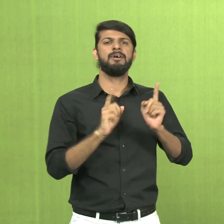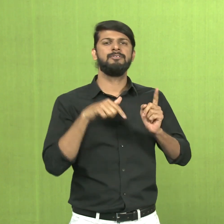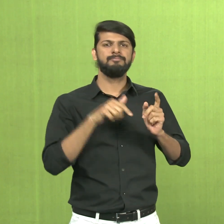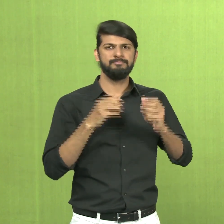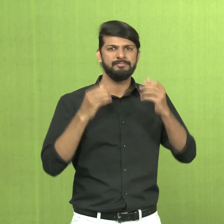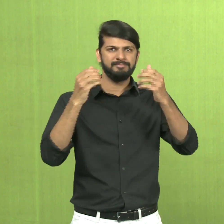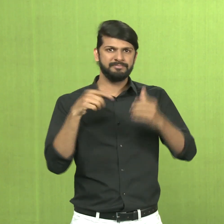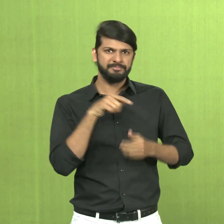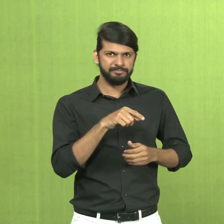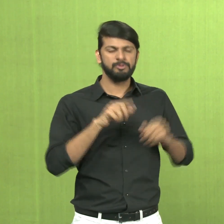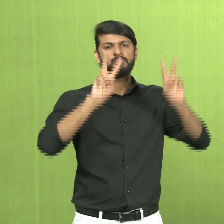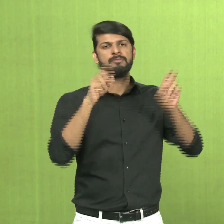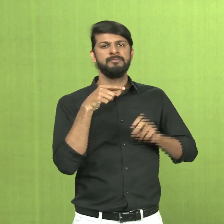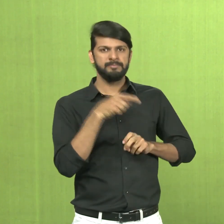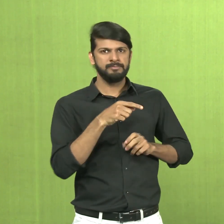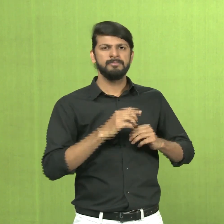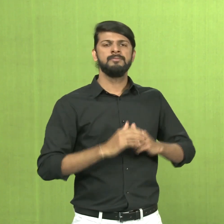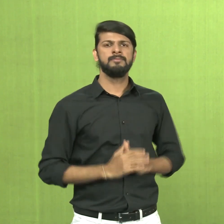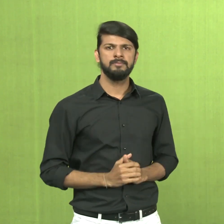Swayamvar is the word for marriage.